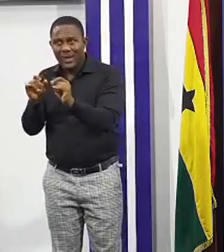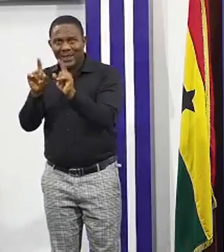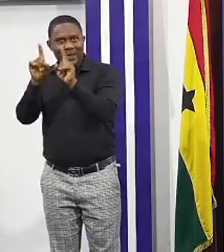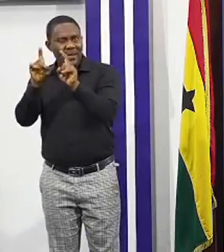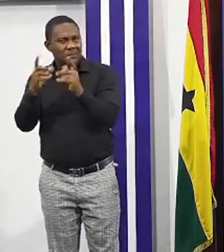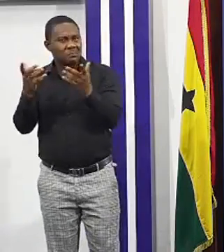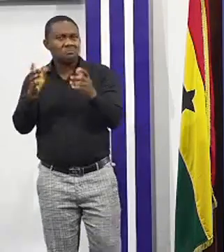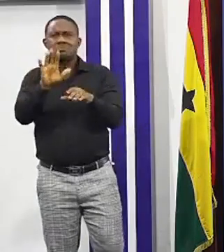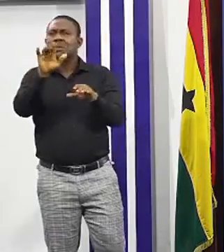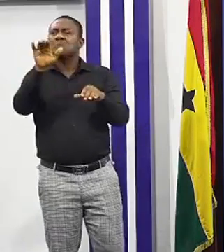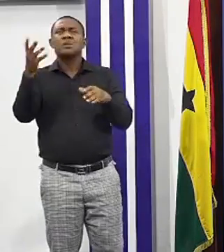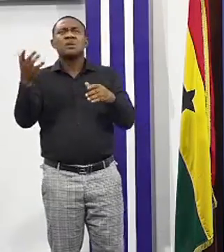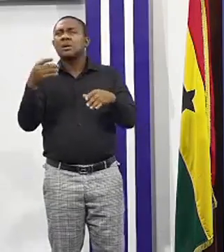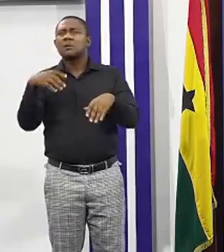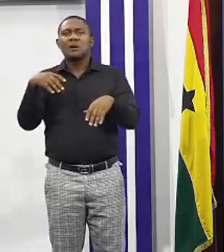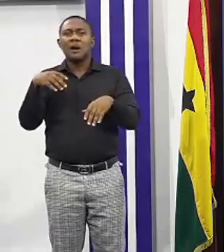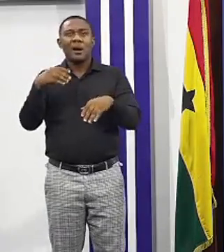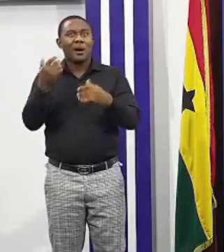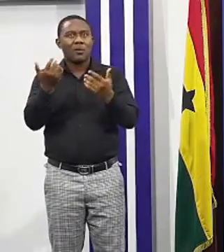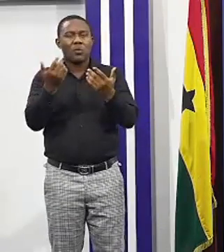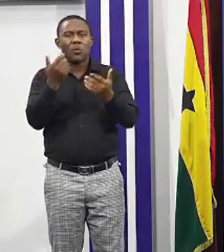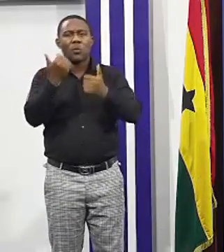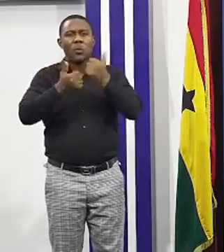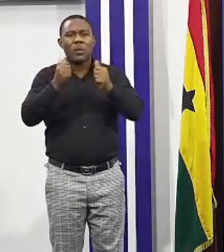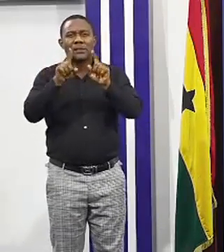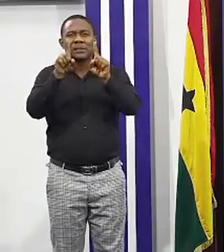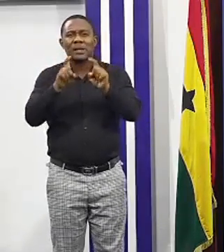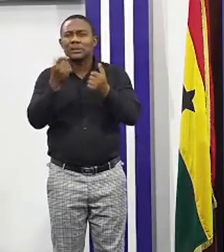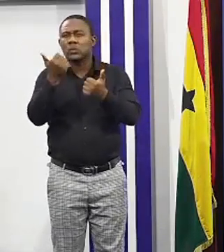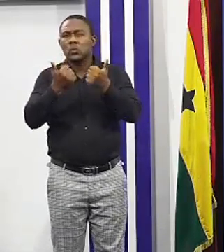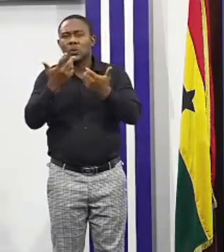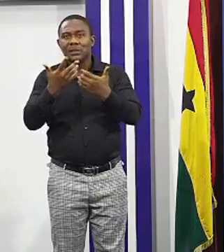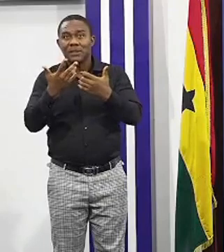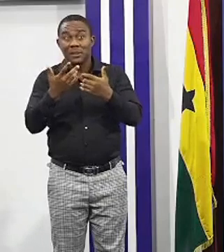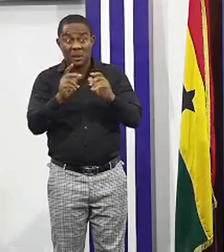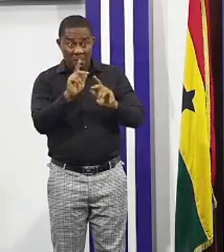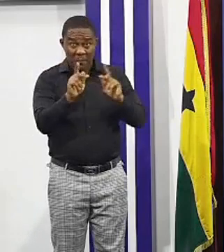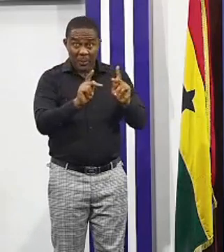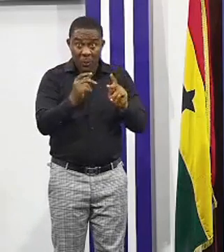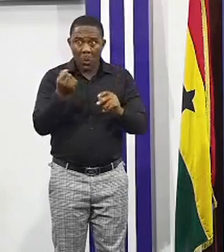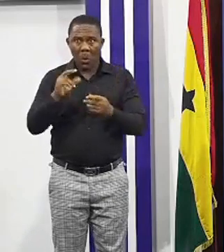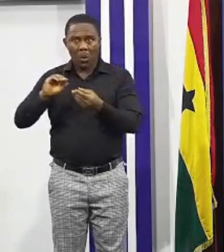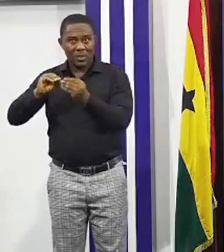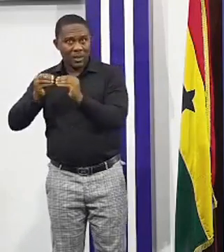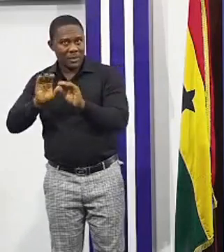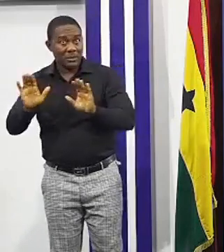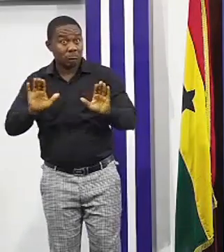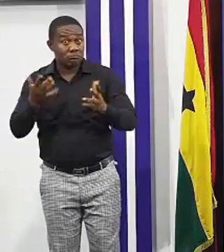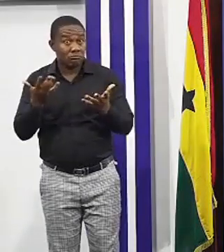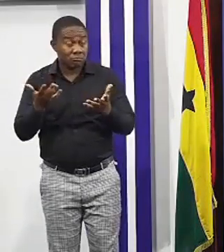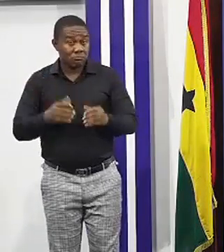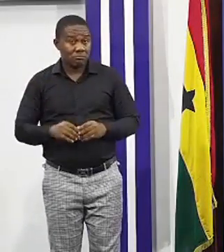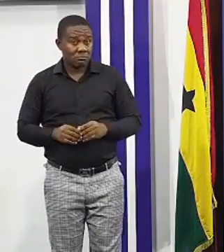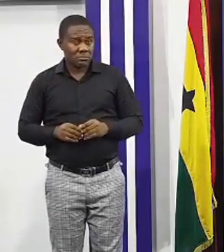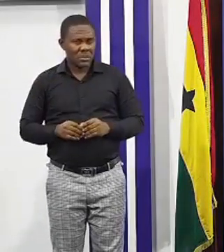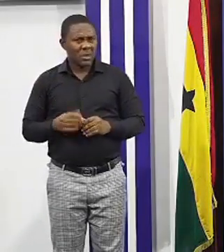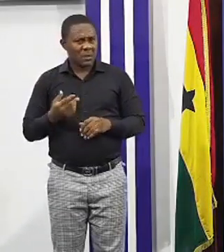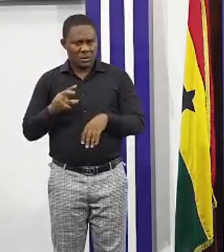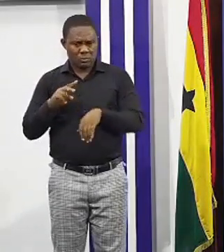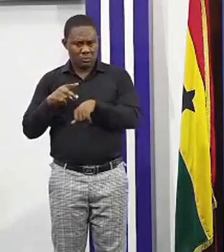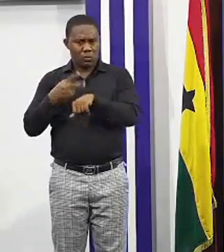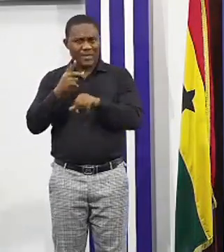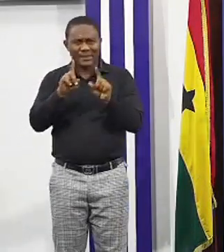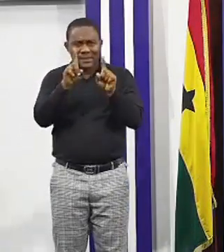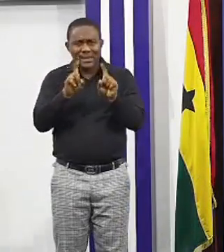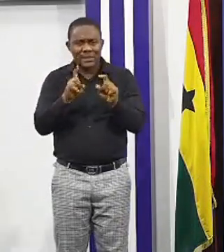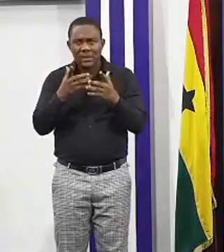put up, are you reporting number of tests or people tested? But the real question is, what we have admitted about the double test, what